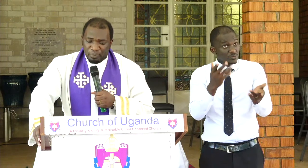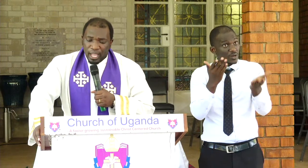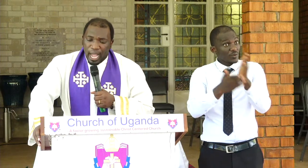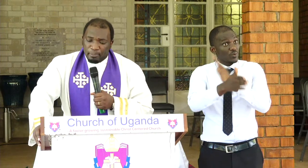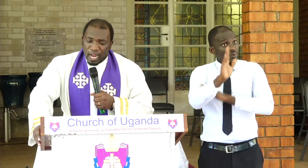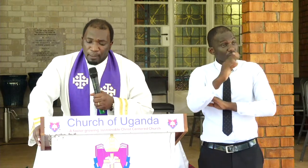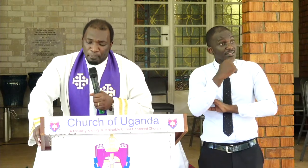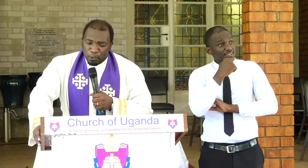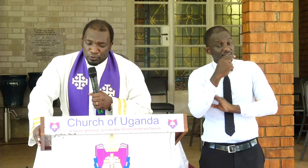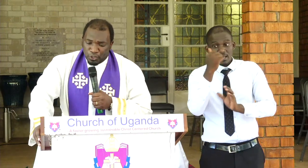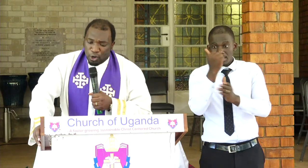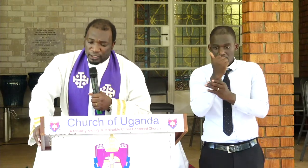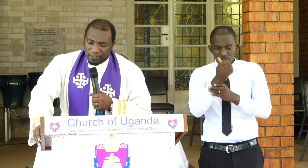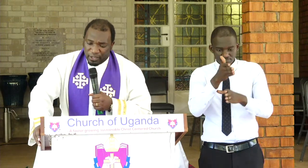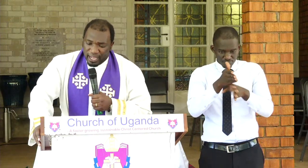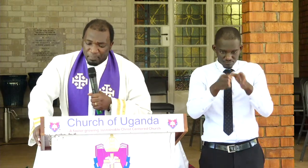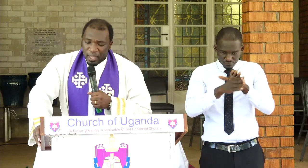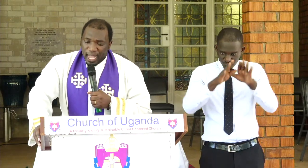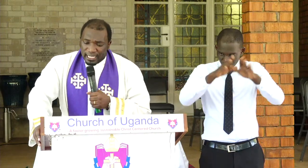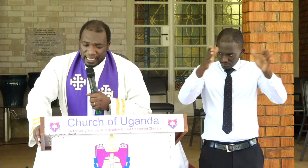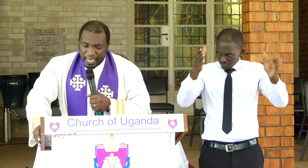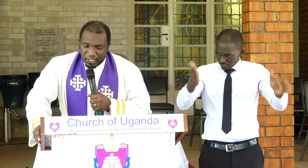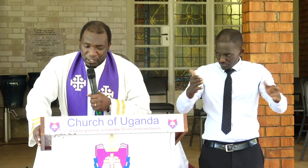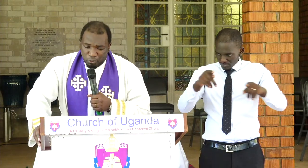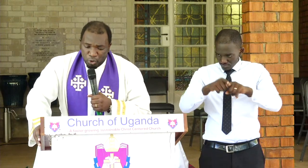told him, Abraham built the altar there